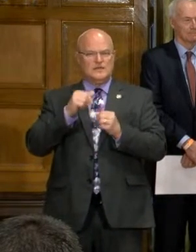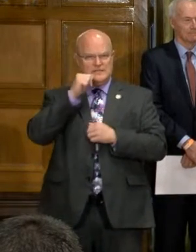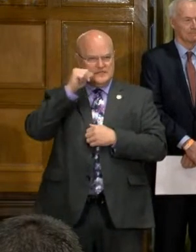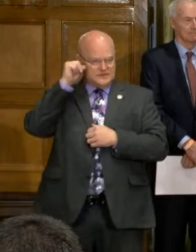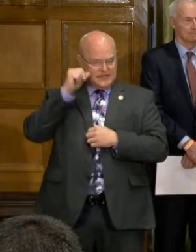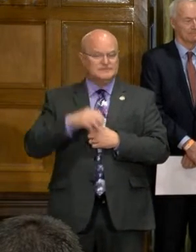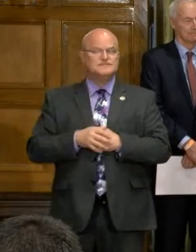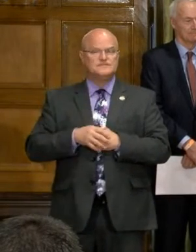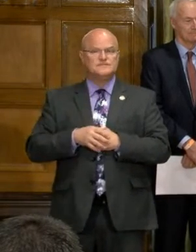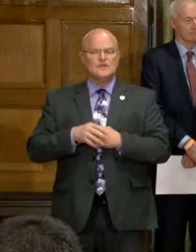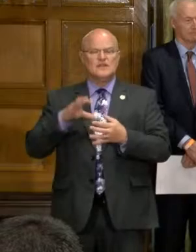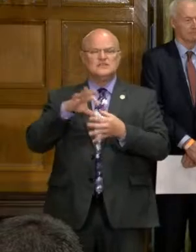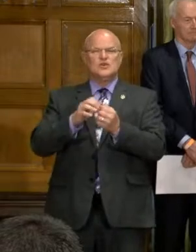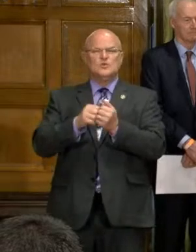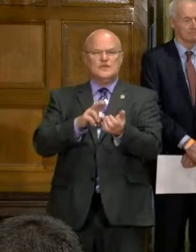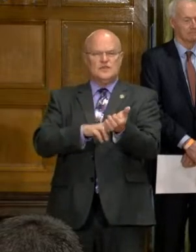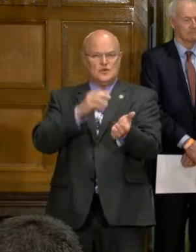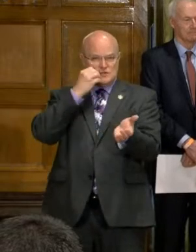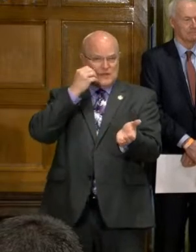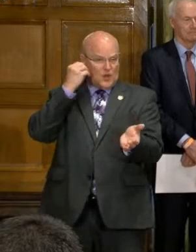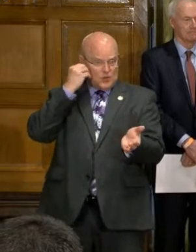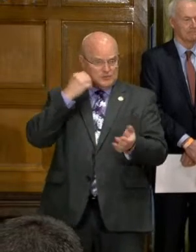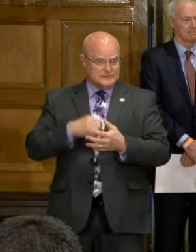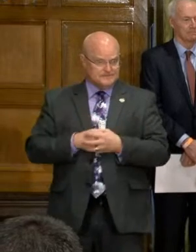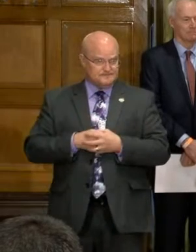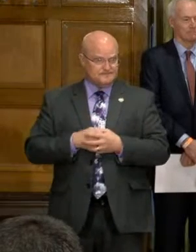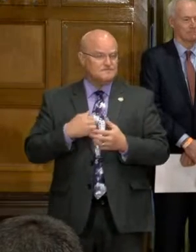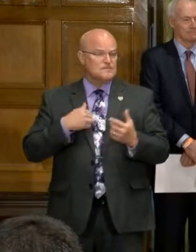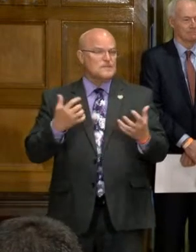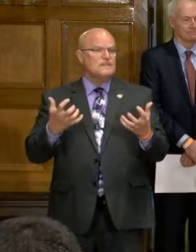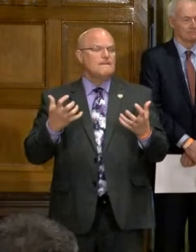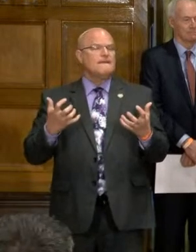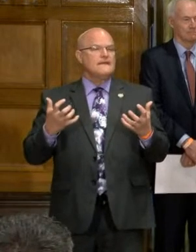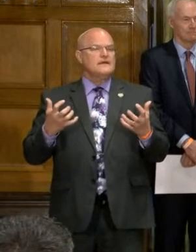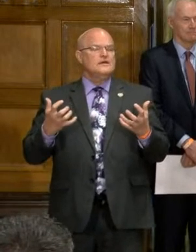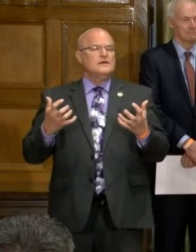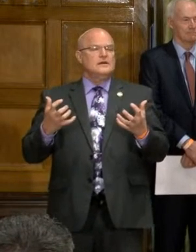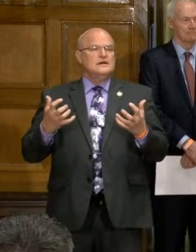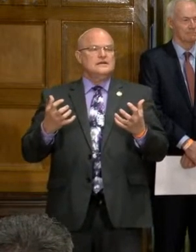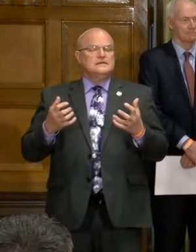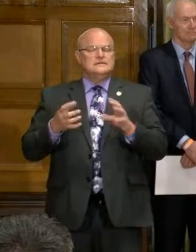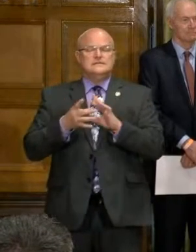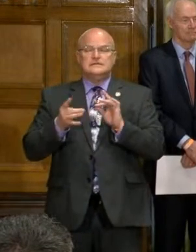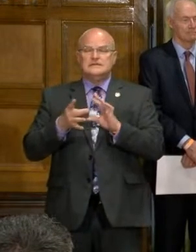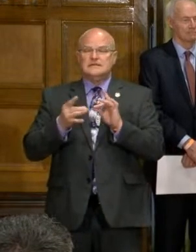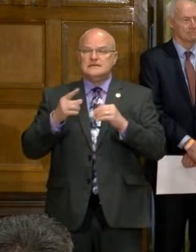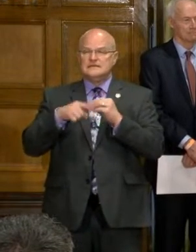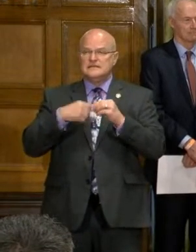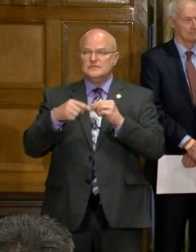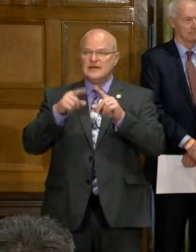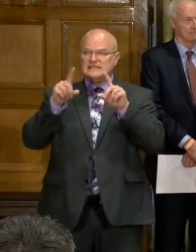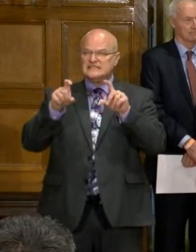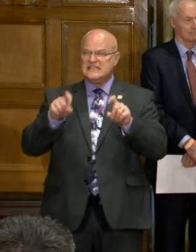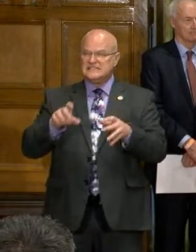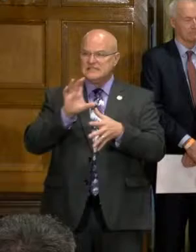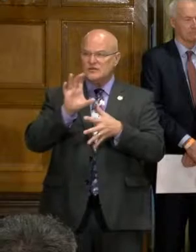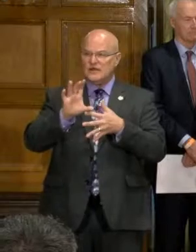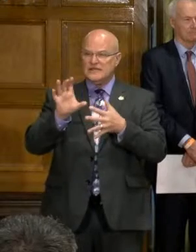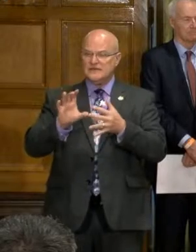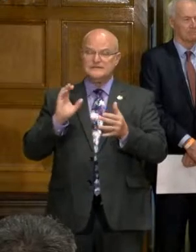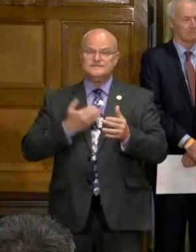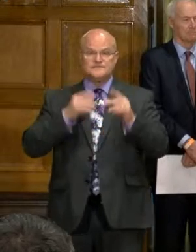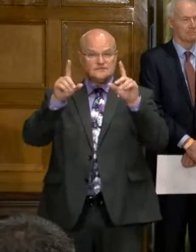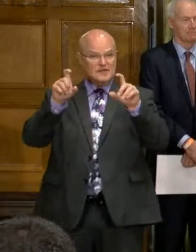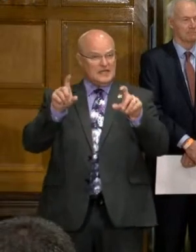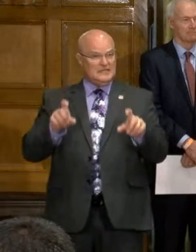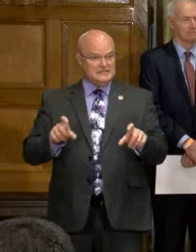yesterday, associated with nursing home. I wanted to talk briefly about testing criteria. Our